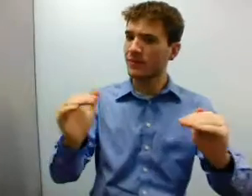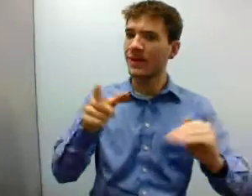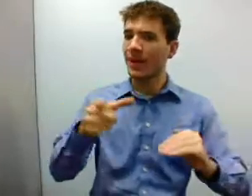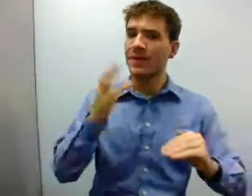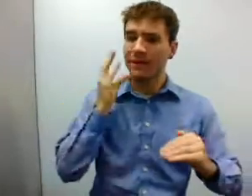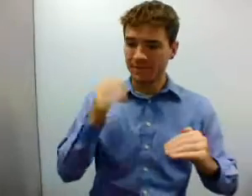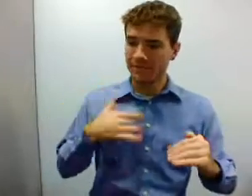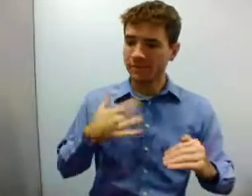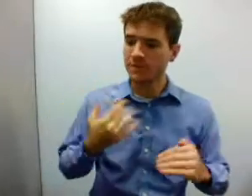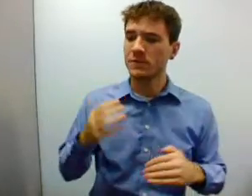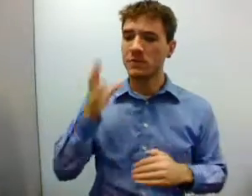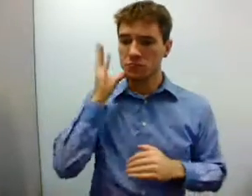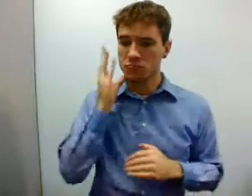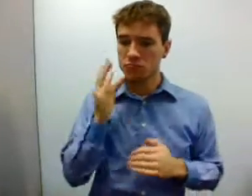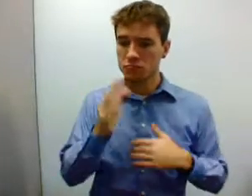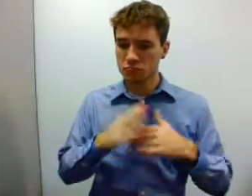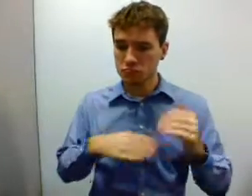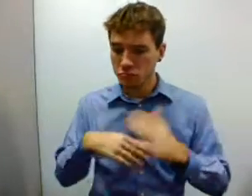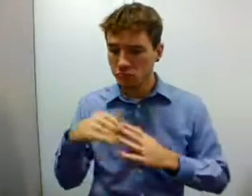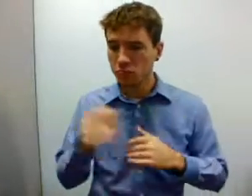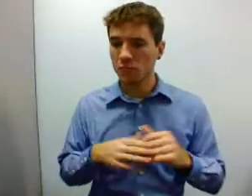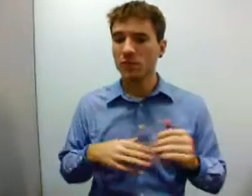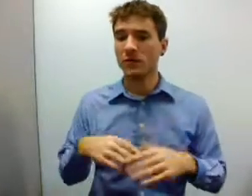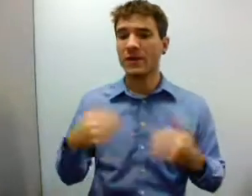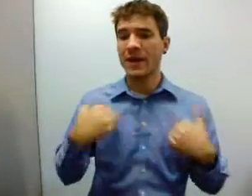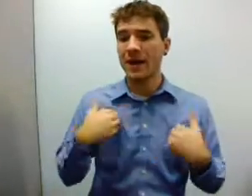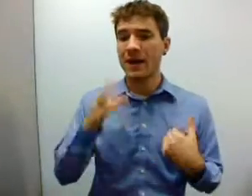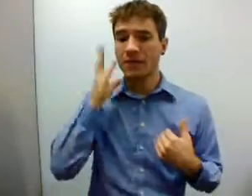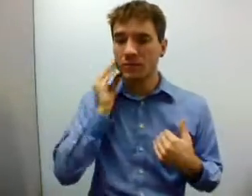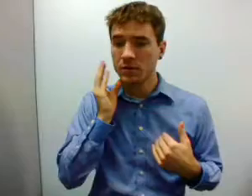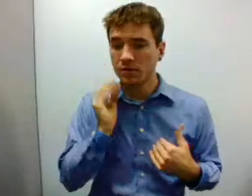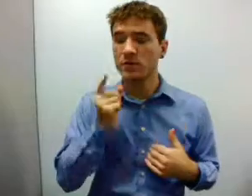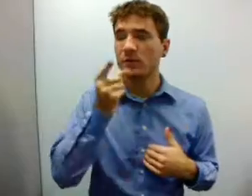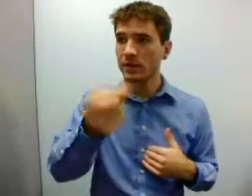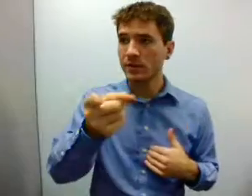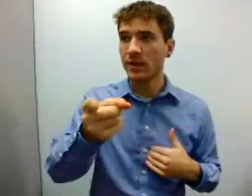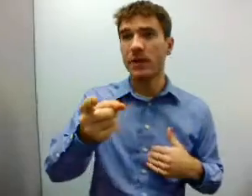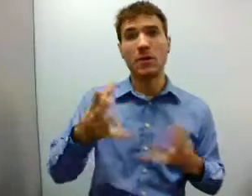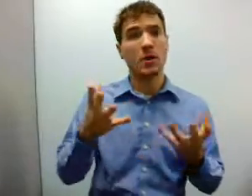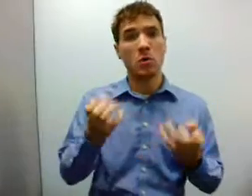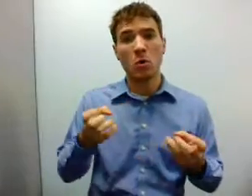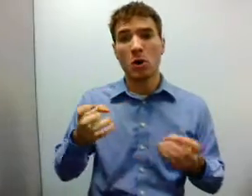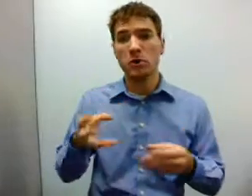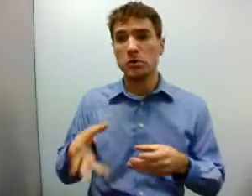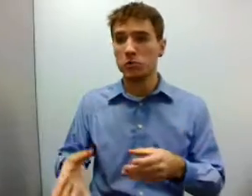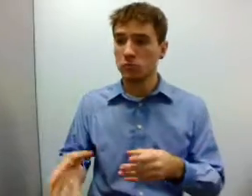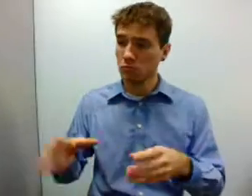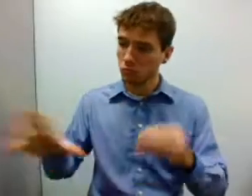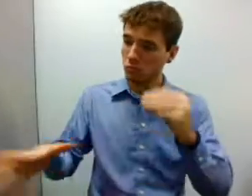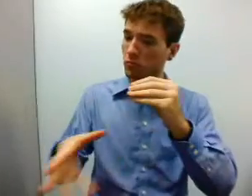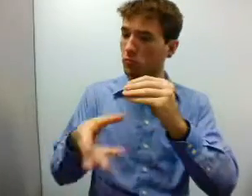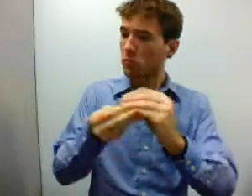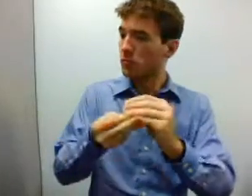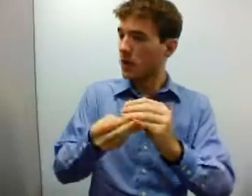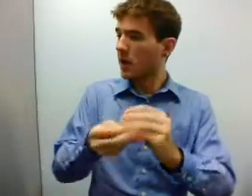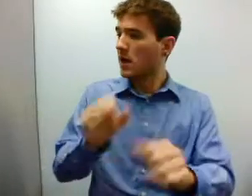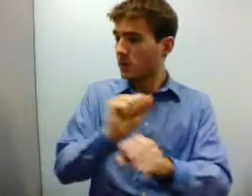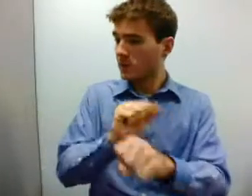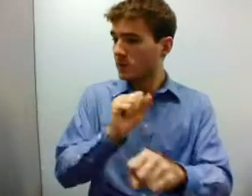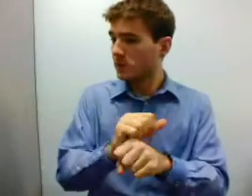for a place where I can contribute, but where I don't have to be the one who's running the show, and really address those concerns which are behind